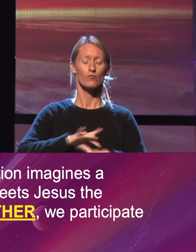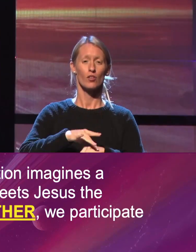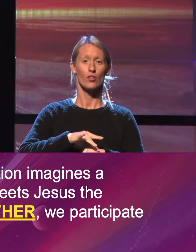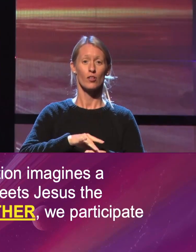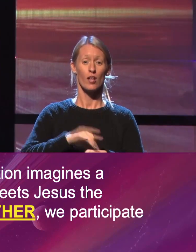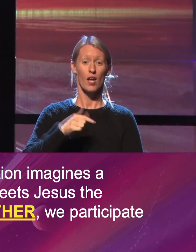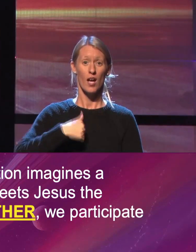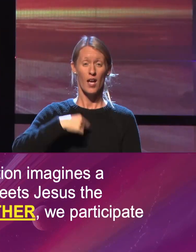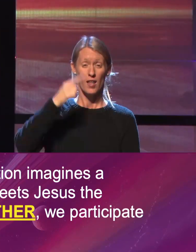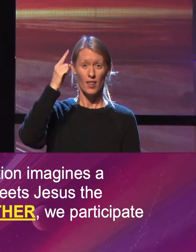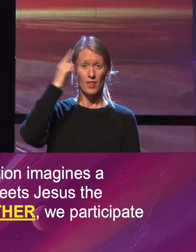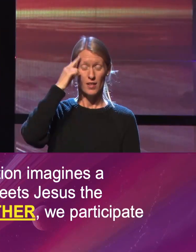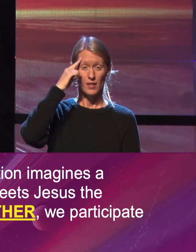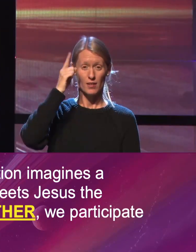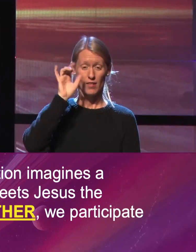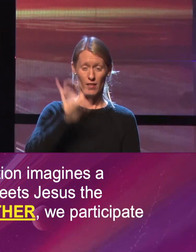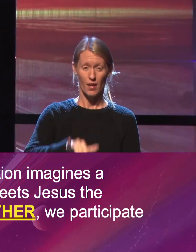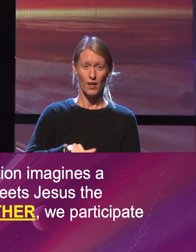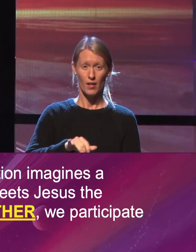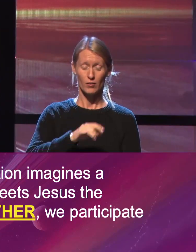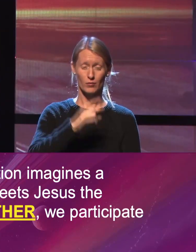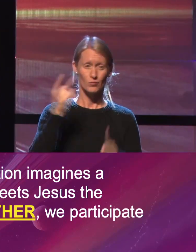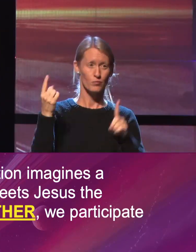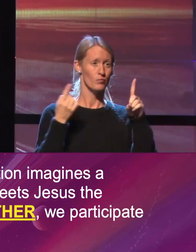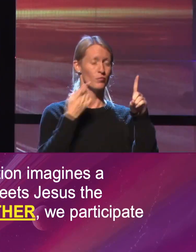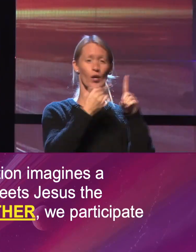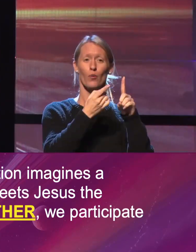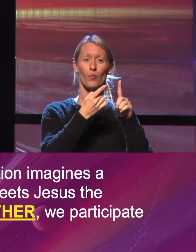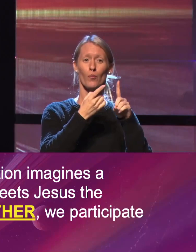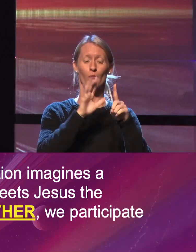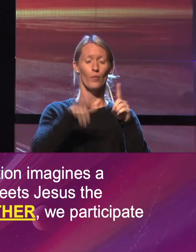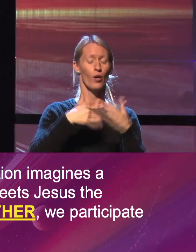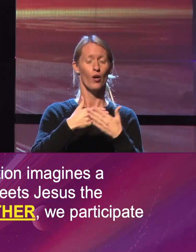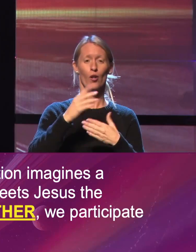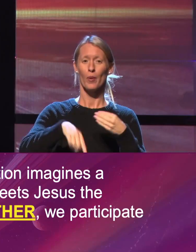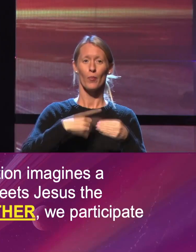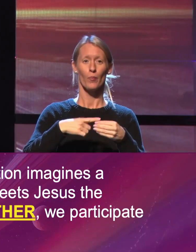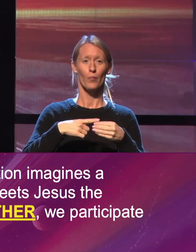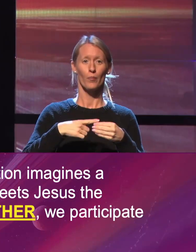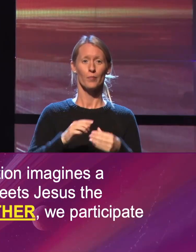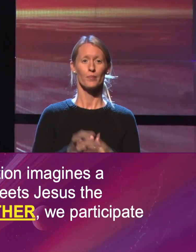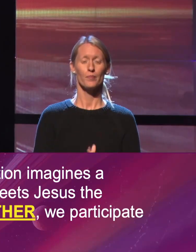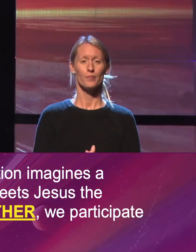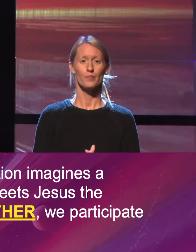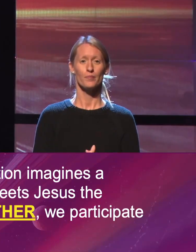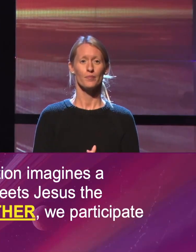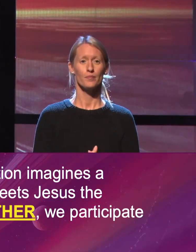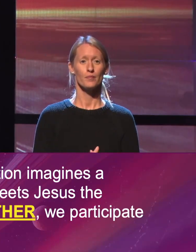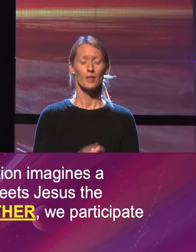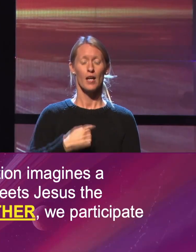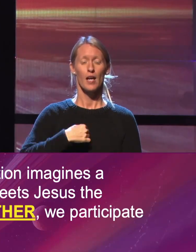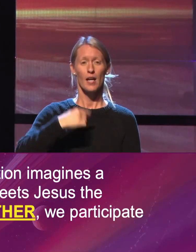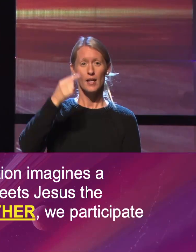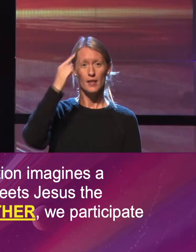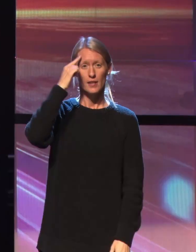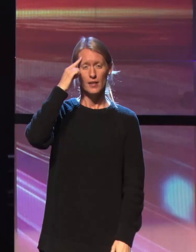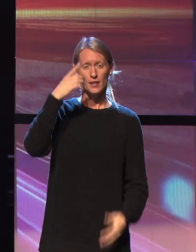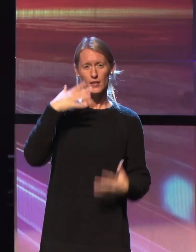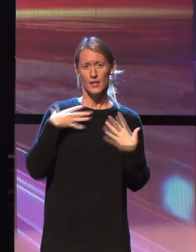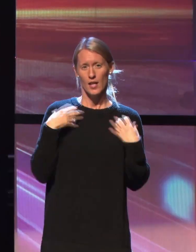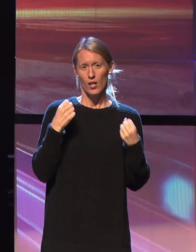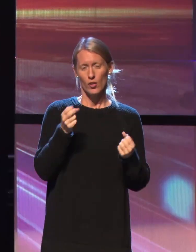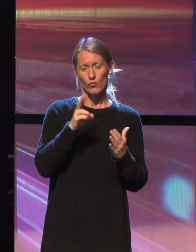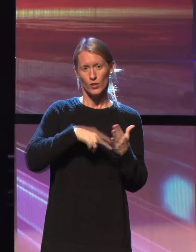fun conversations about other things, but that's what it's about. And I think that's what a healthy reading of Revelation